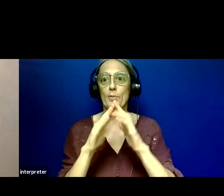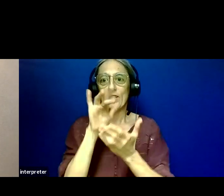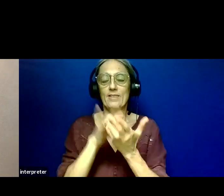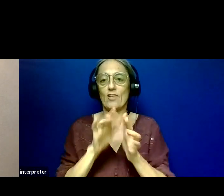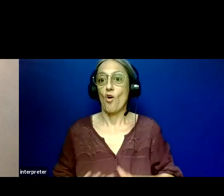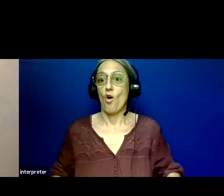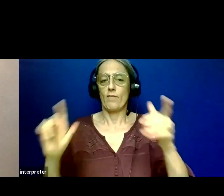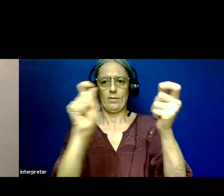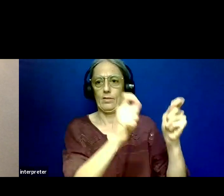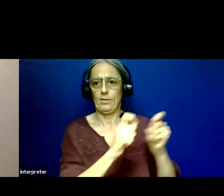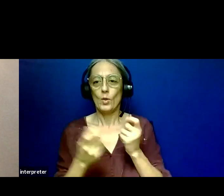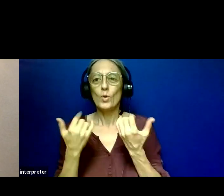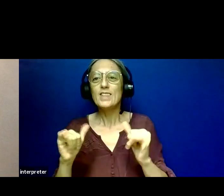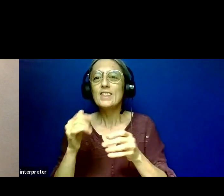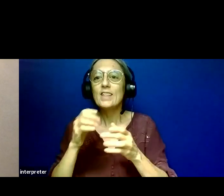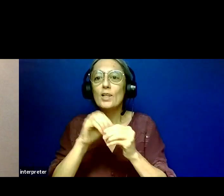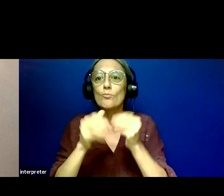We're still finishing them up.